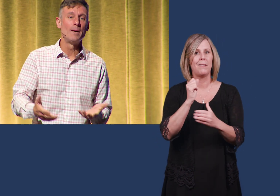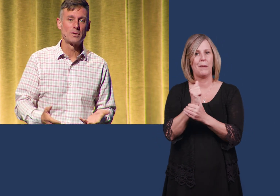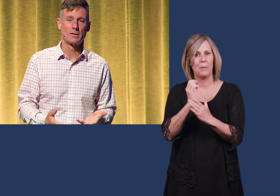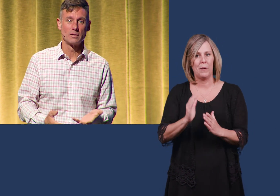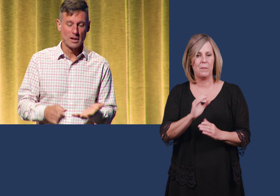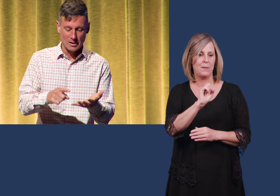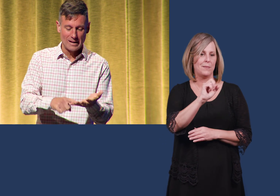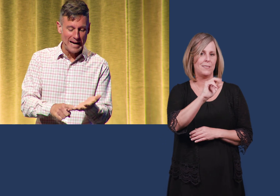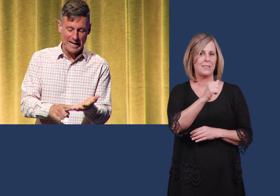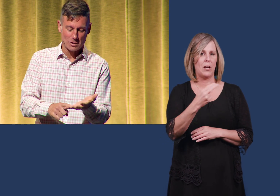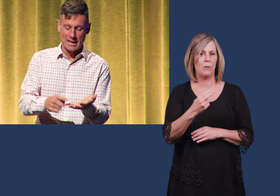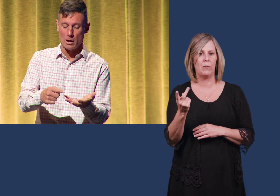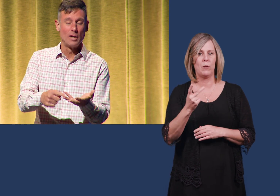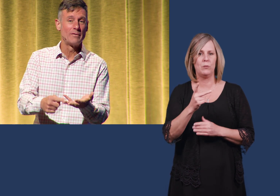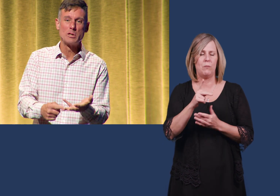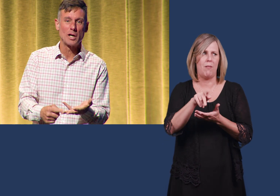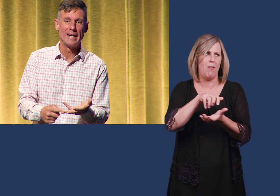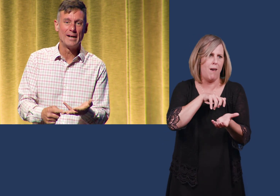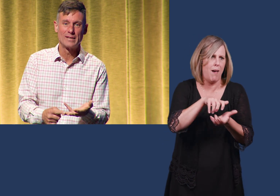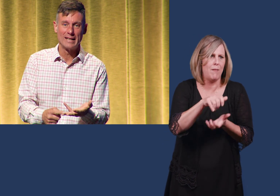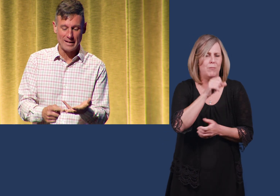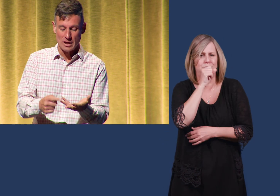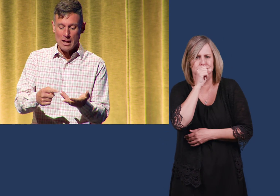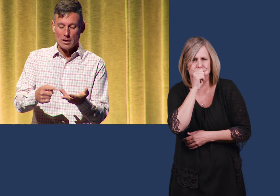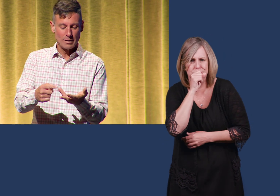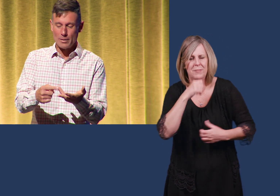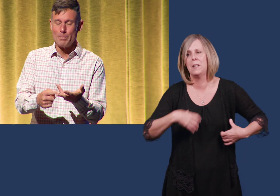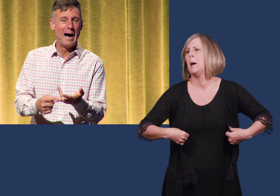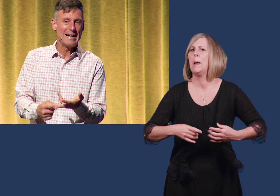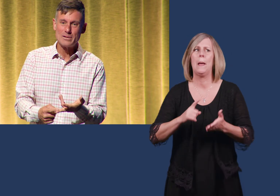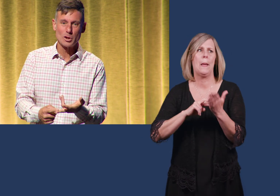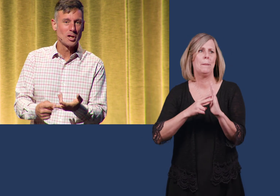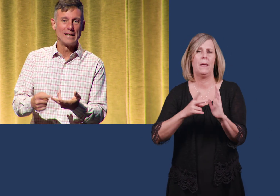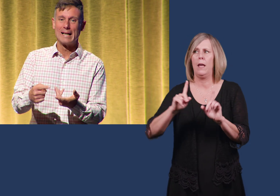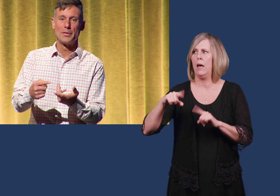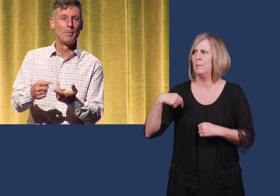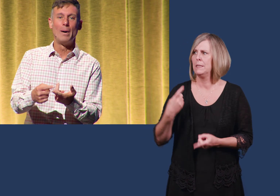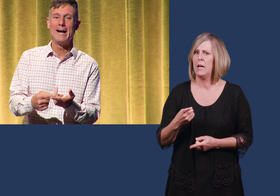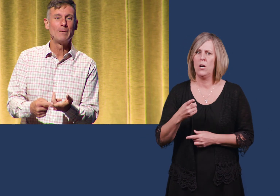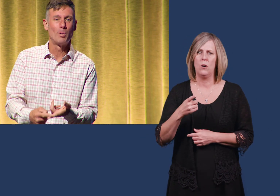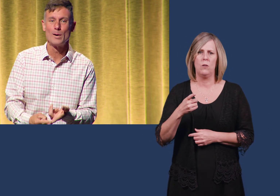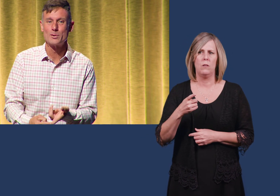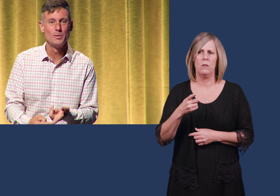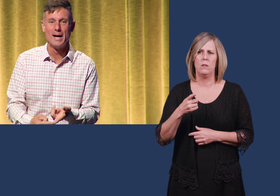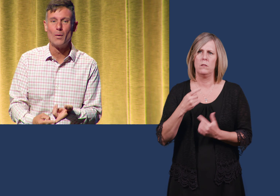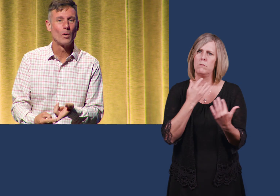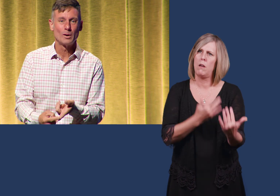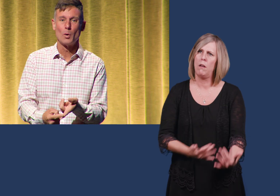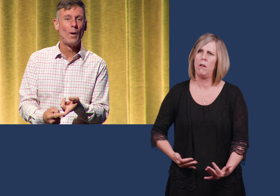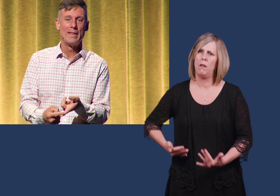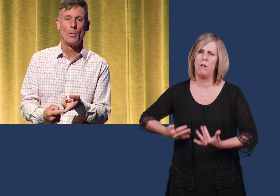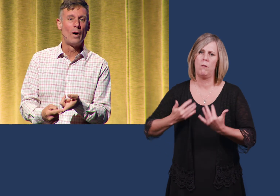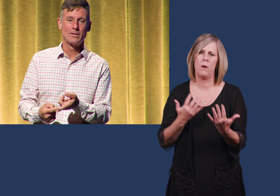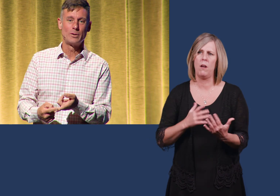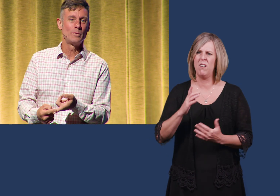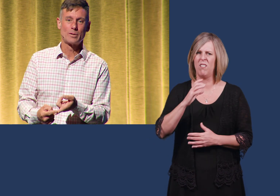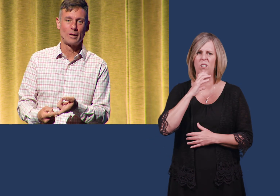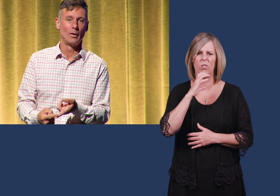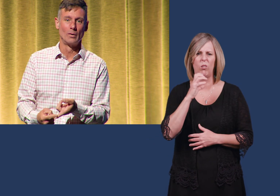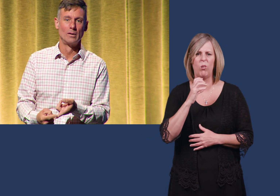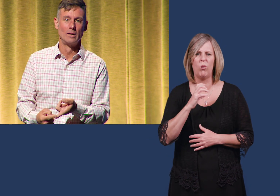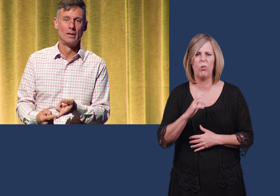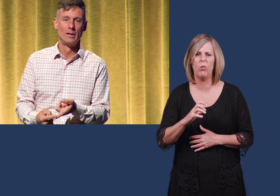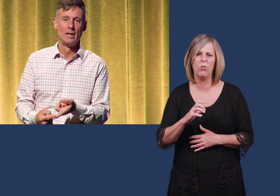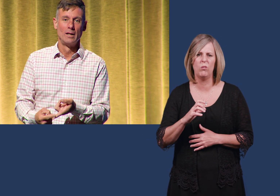all the obstacles. Look at their age. Look how long they've been trying to have kids. Their bodies are shutting down. Their body parts do not work the way they once used